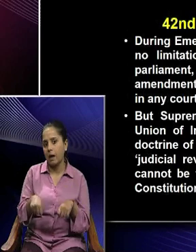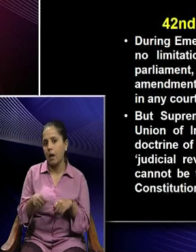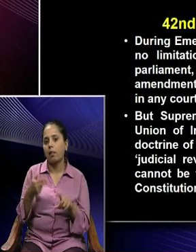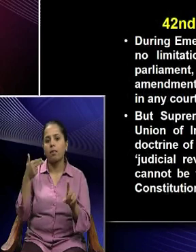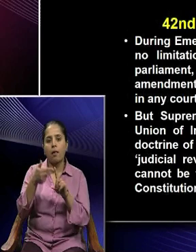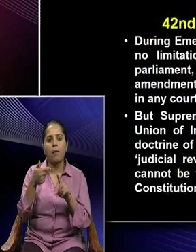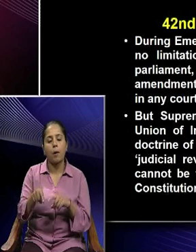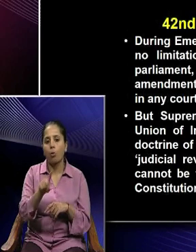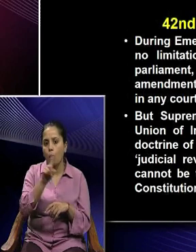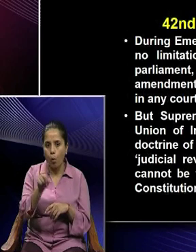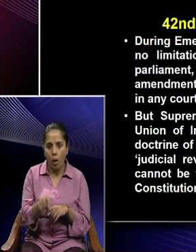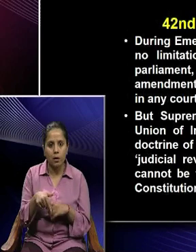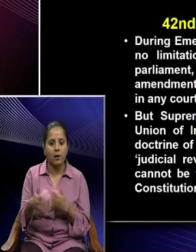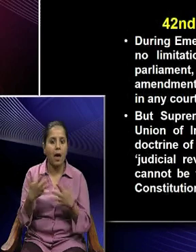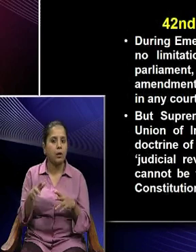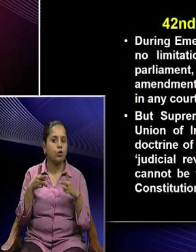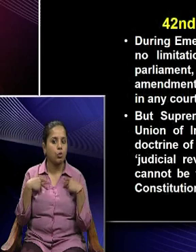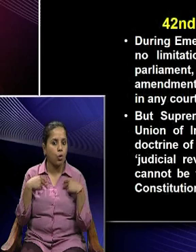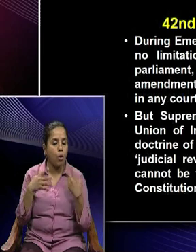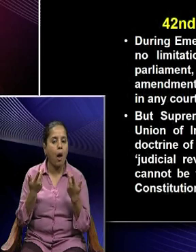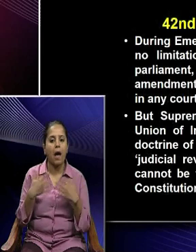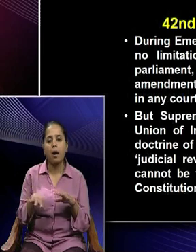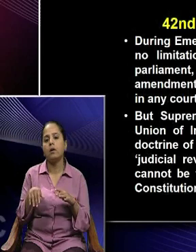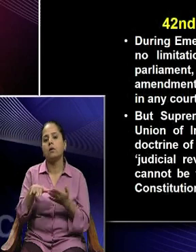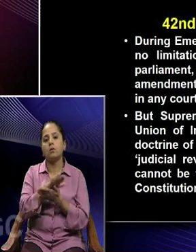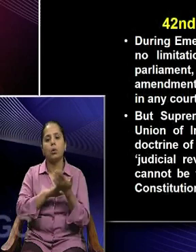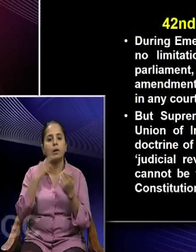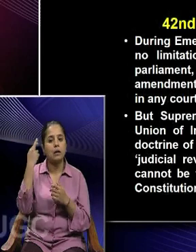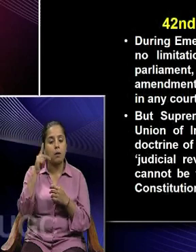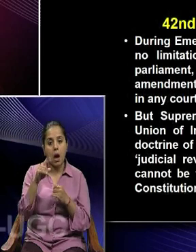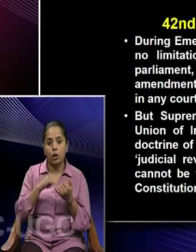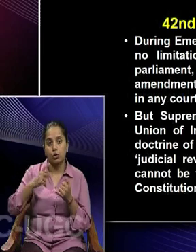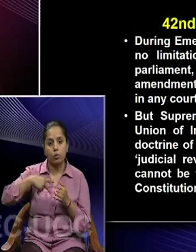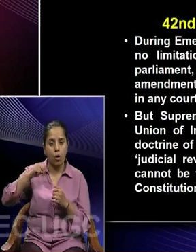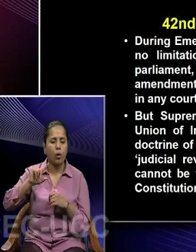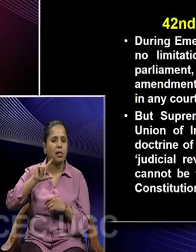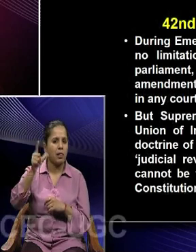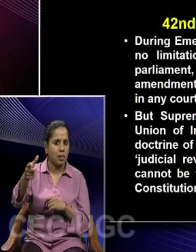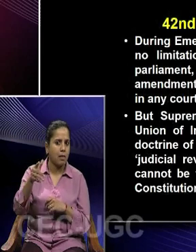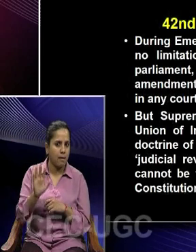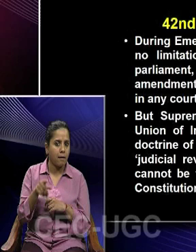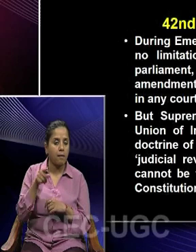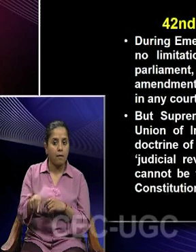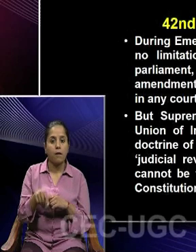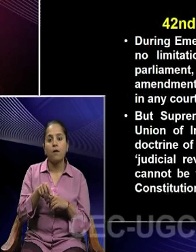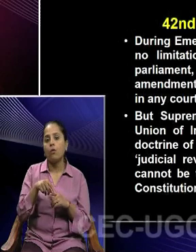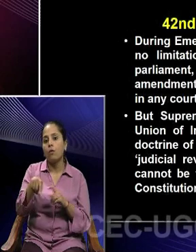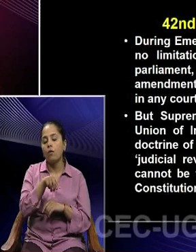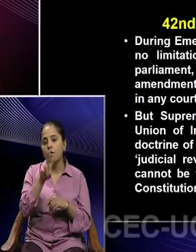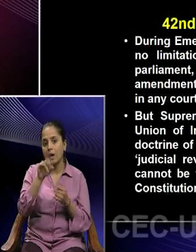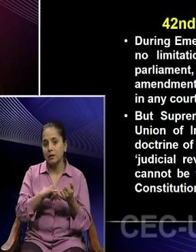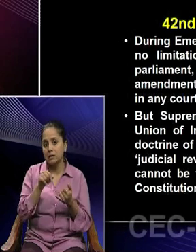in question in any court on any ground. But Supreme Court later in Minerva Mills versus Union of India,